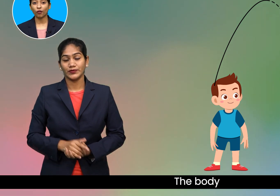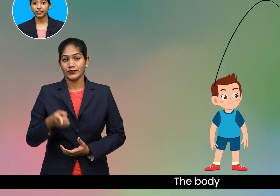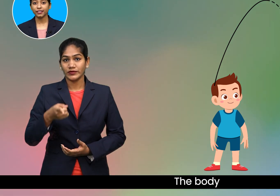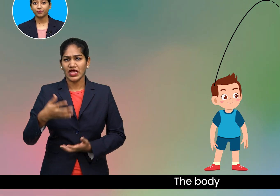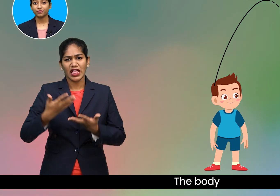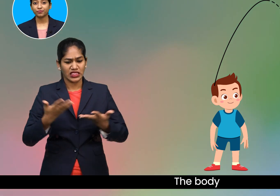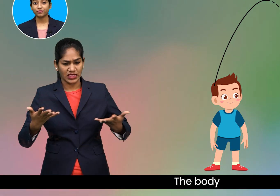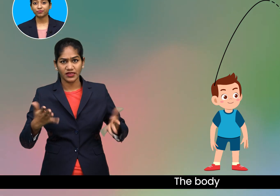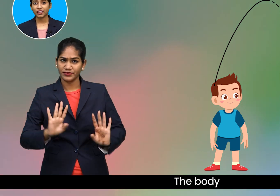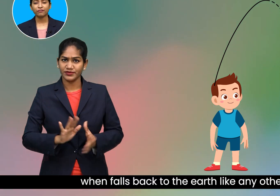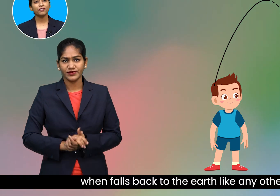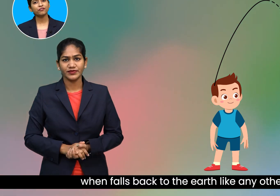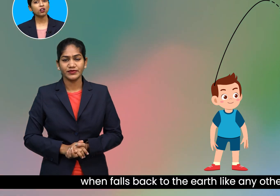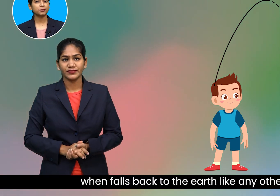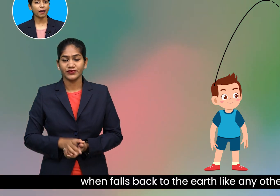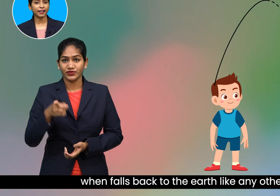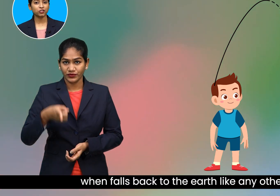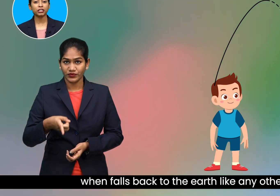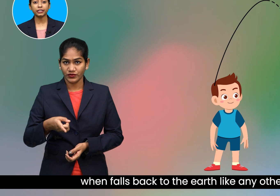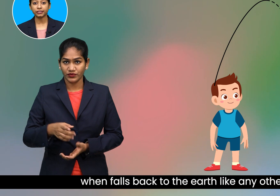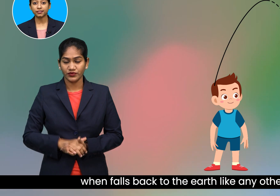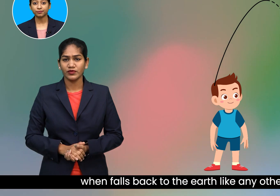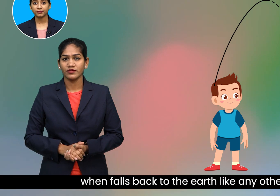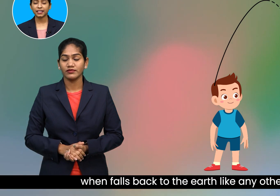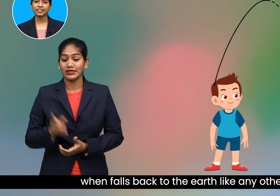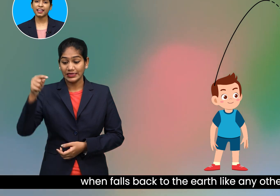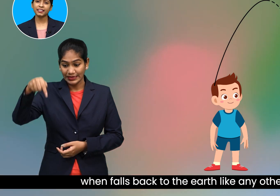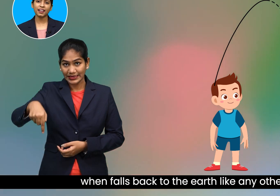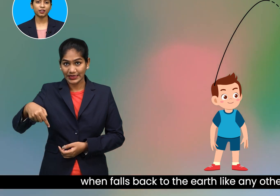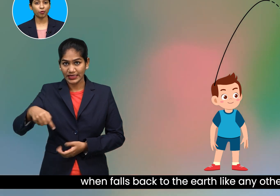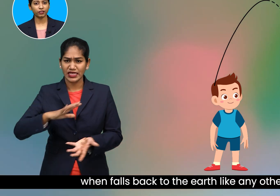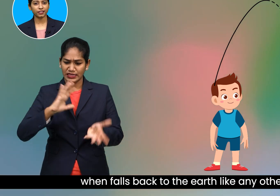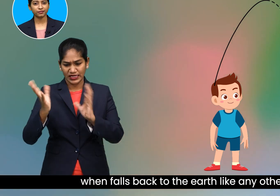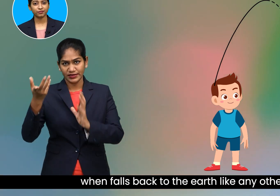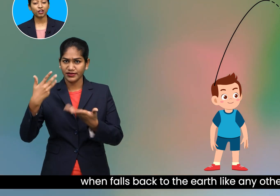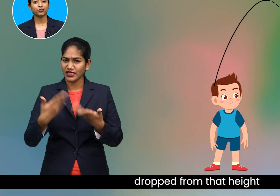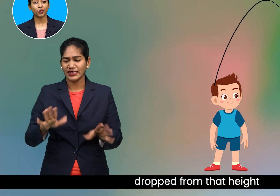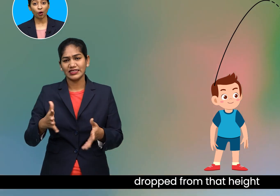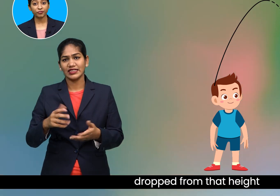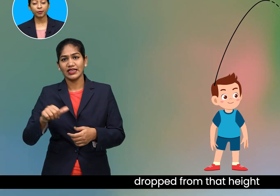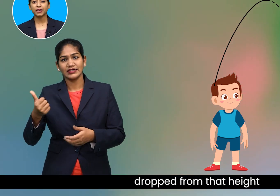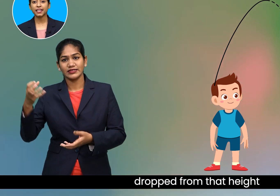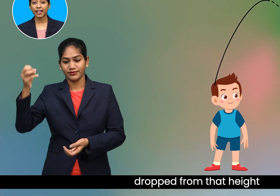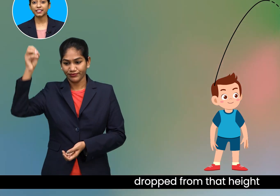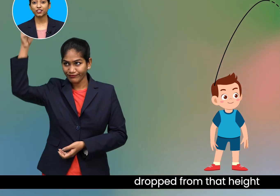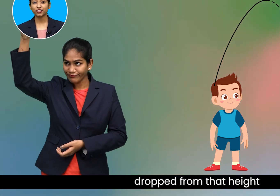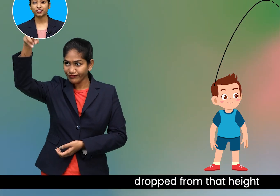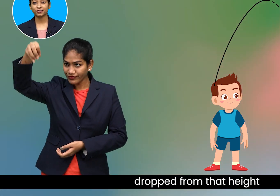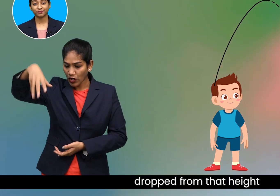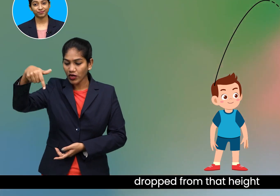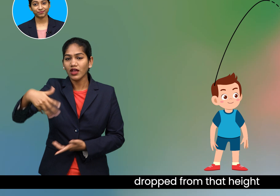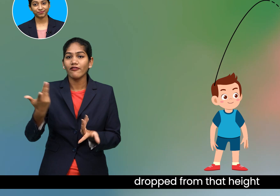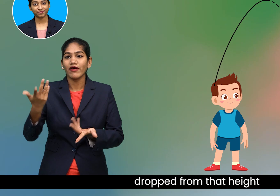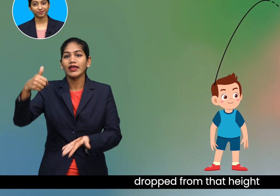The body, when falls back to the earth like any other body, dropped from that height.